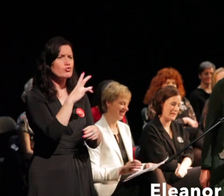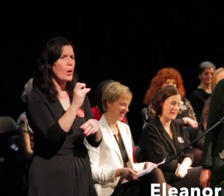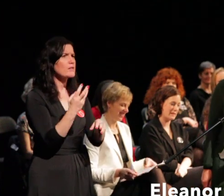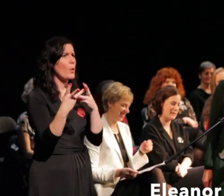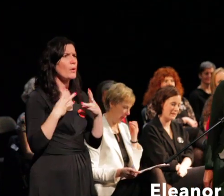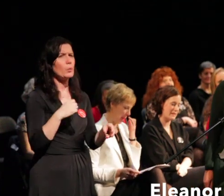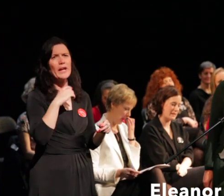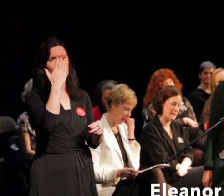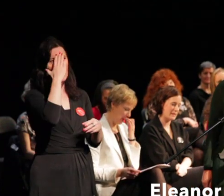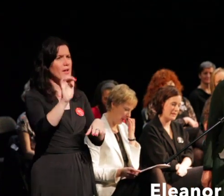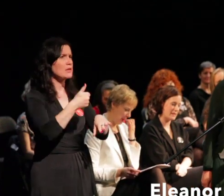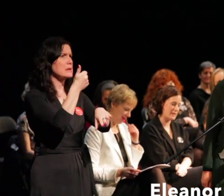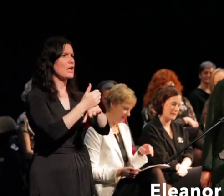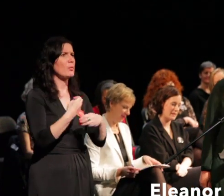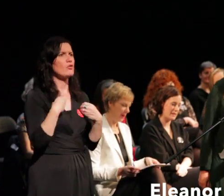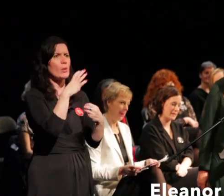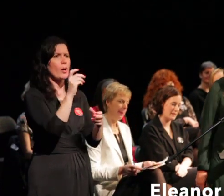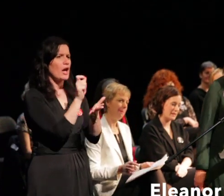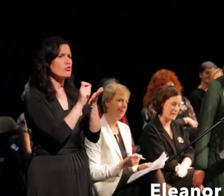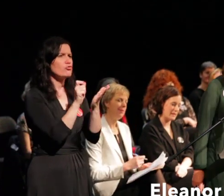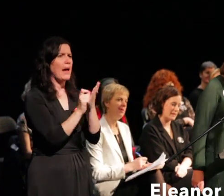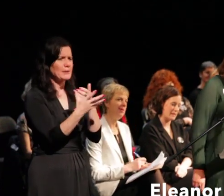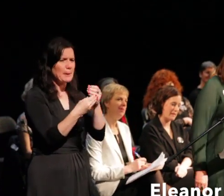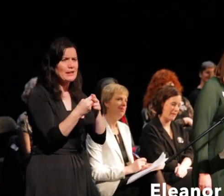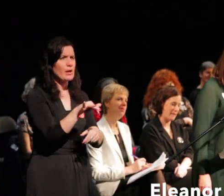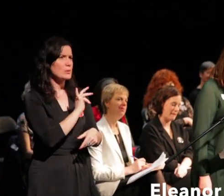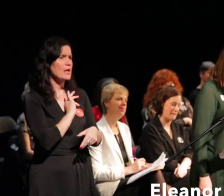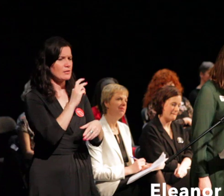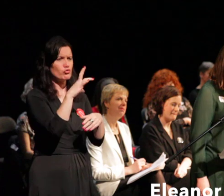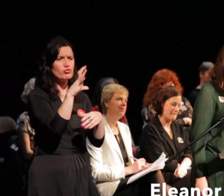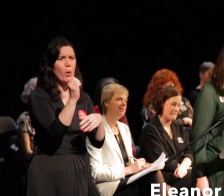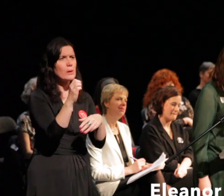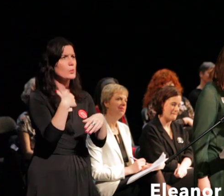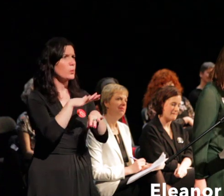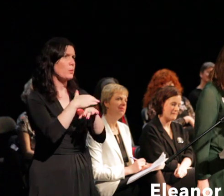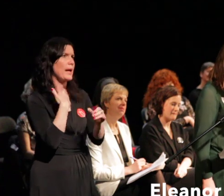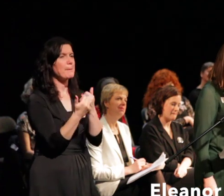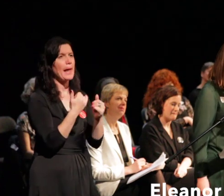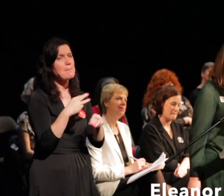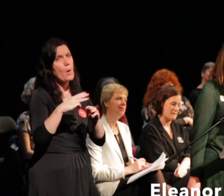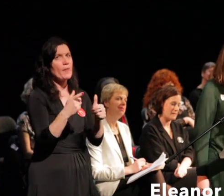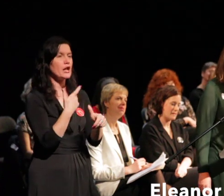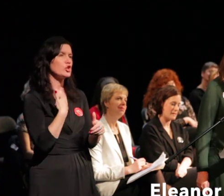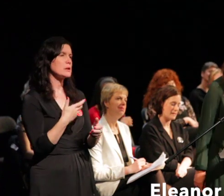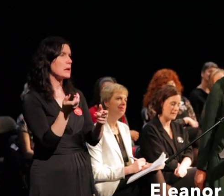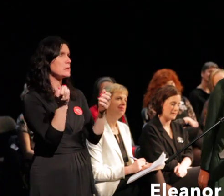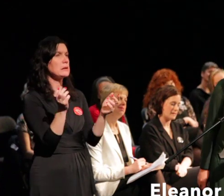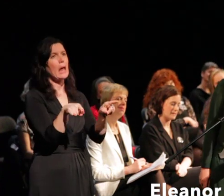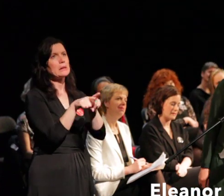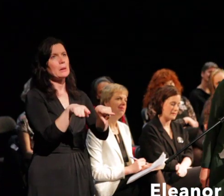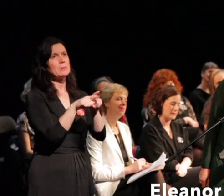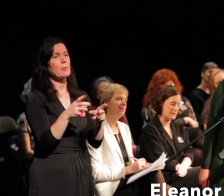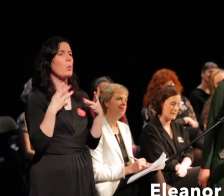we'd have to set up our own company and write the material ourselves. Roles where we could play more than merely the female appendage for the